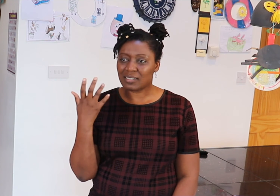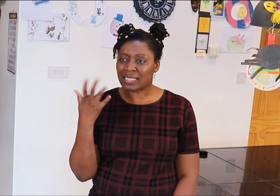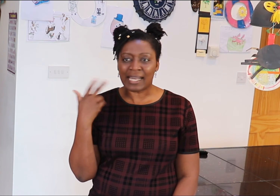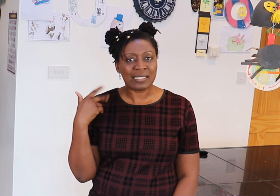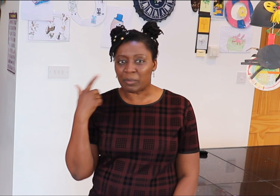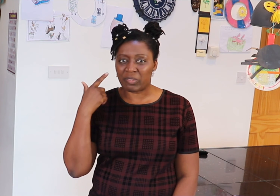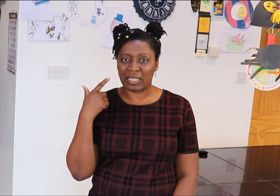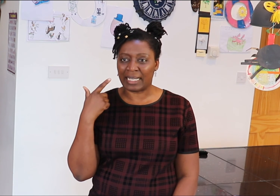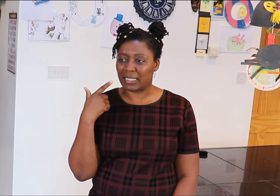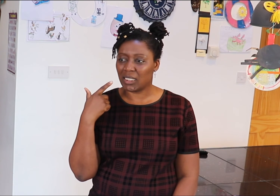That is something that